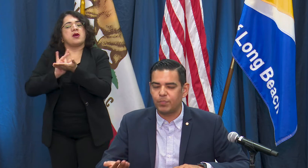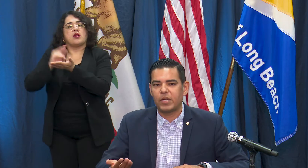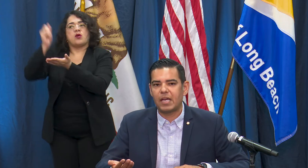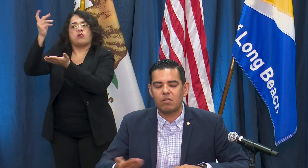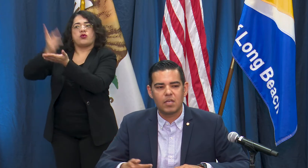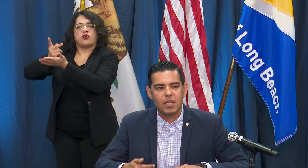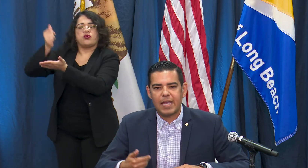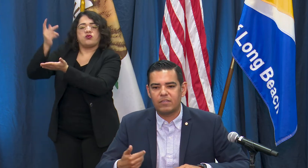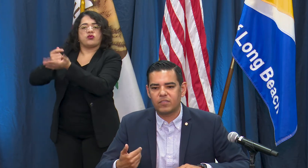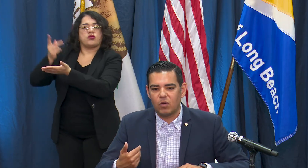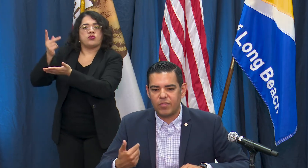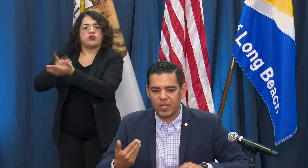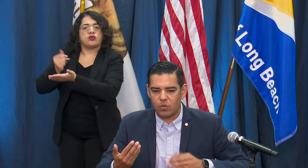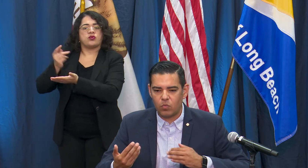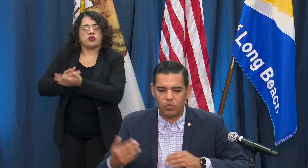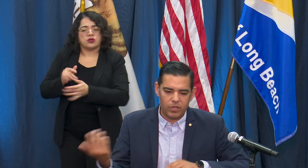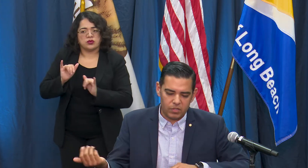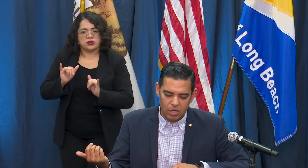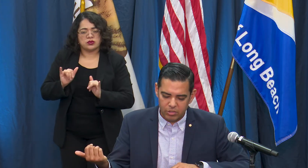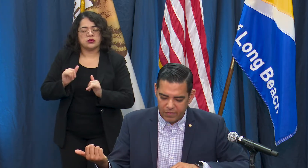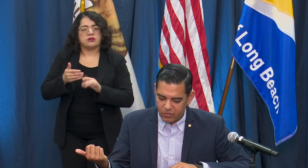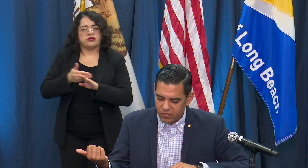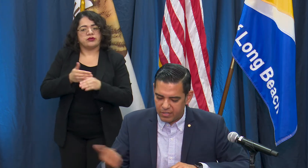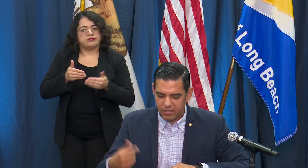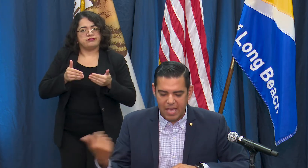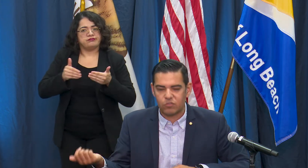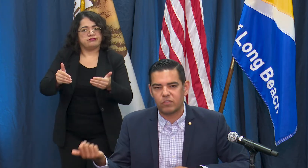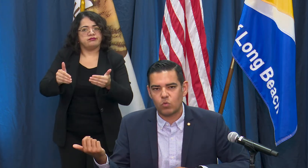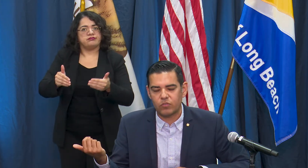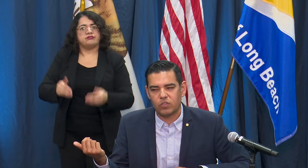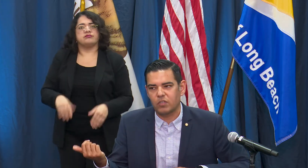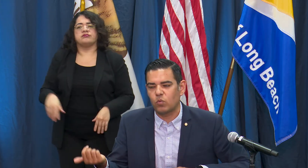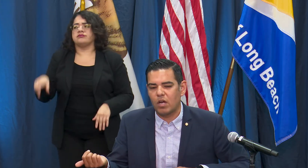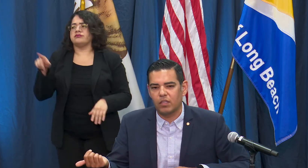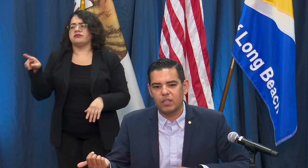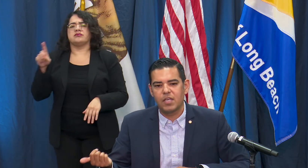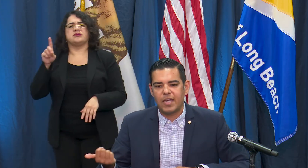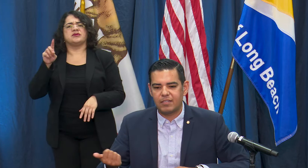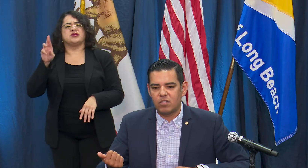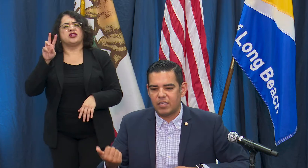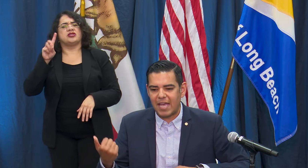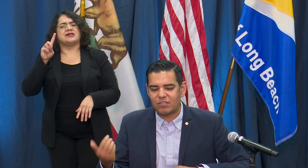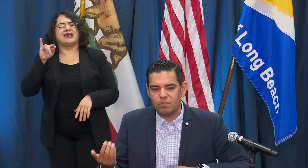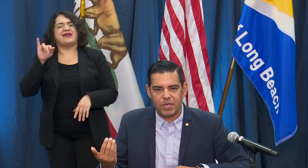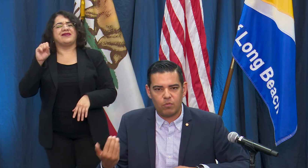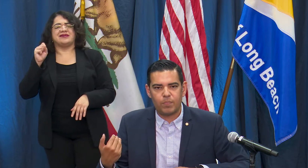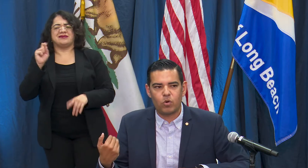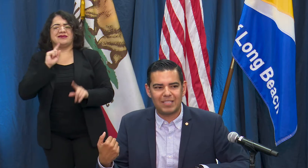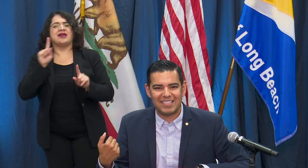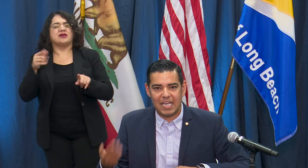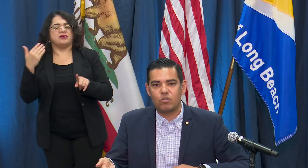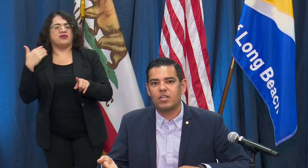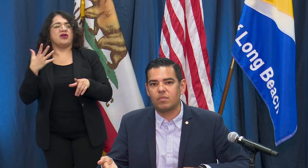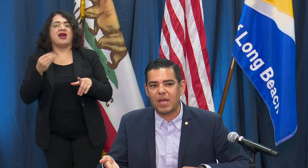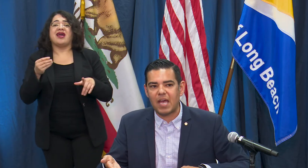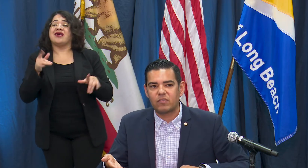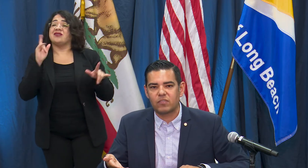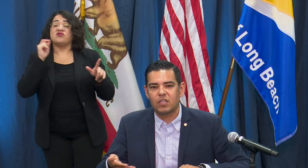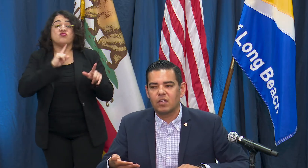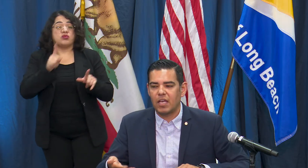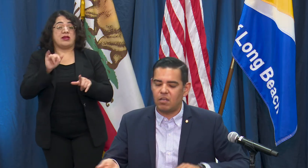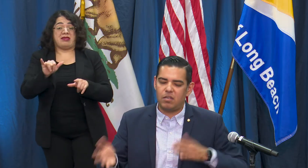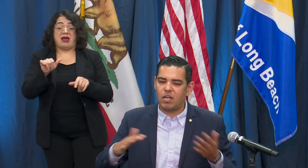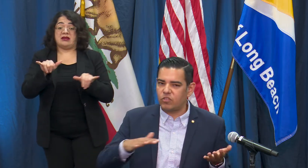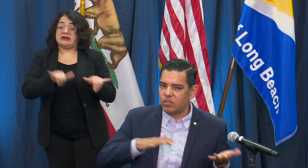able to put out. And so I think Dr. Davis, I asked her this question as well, and it hasn't been a reporting standard in the